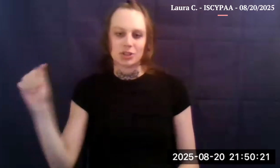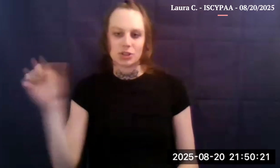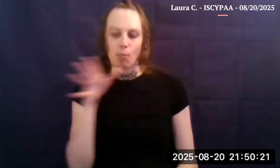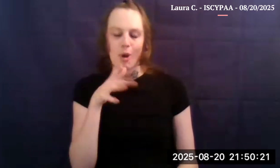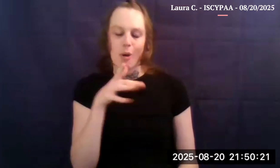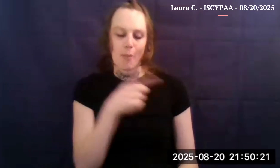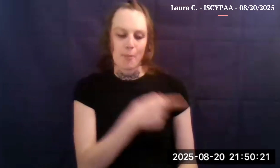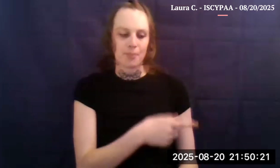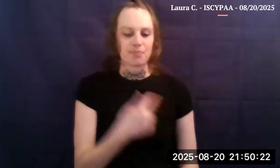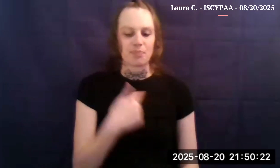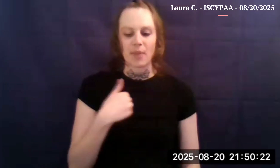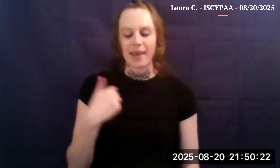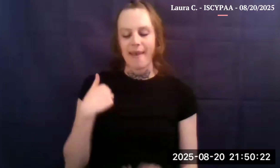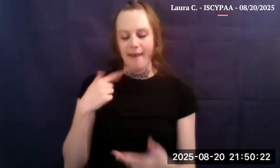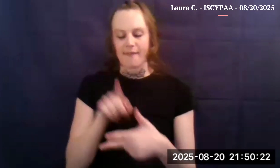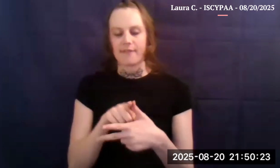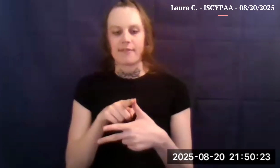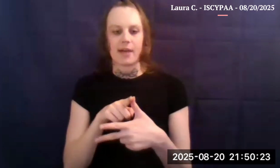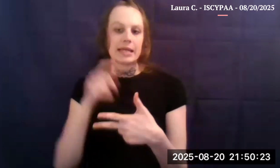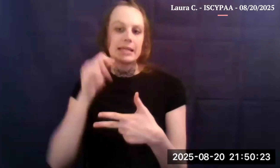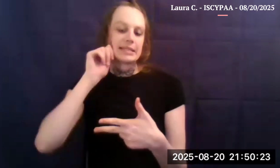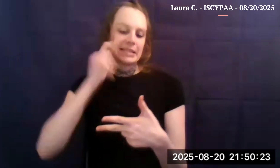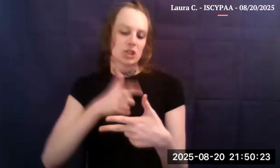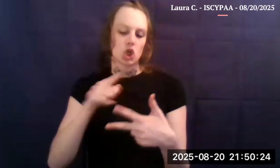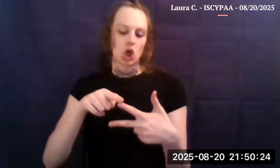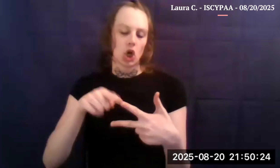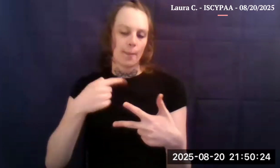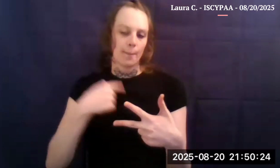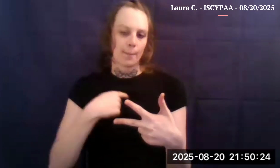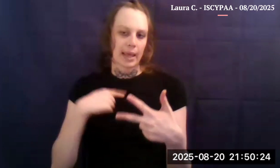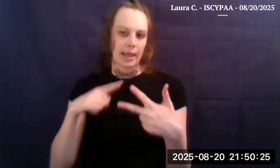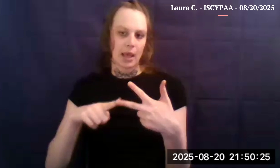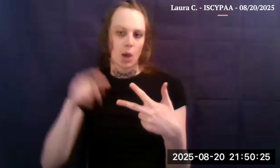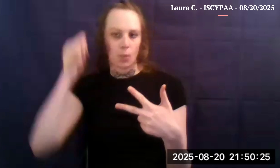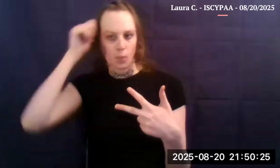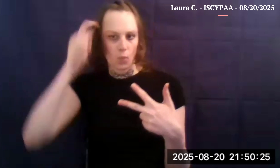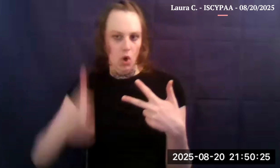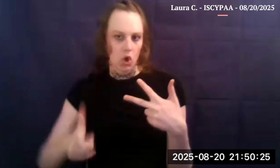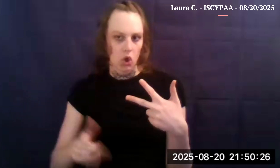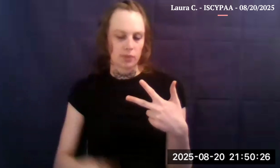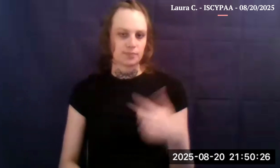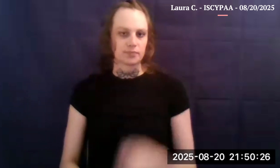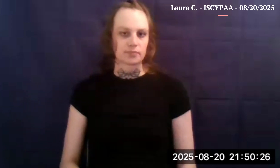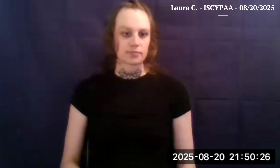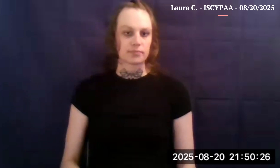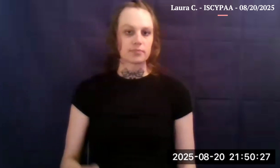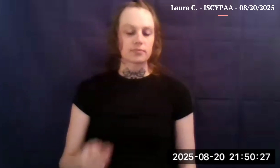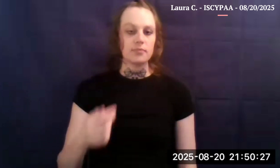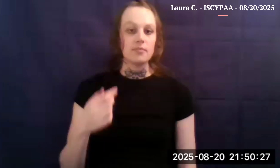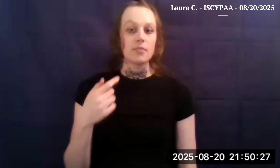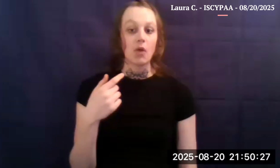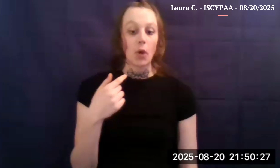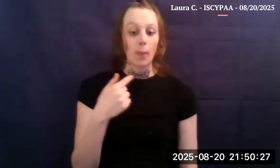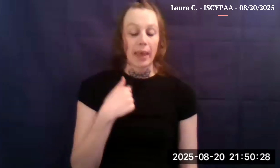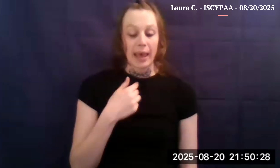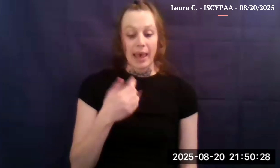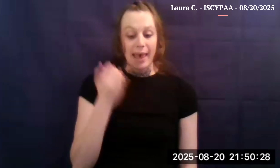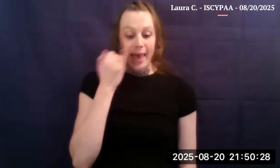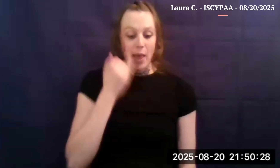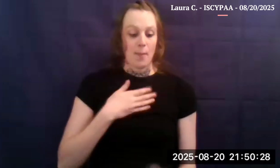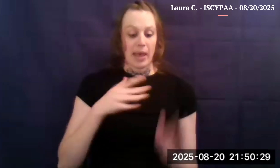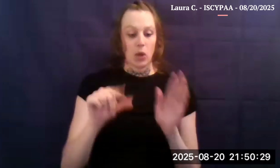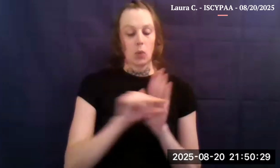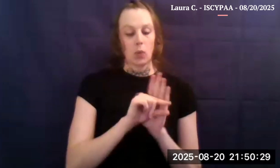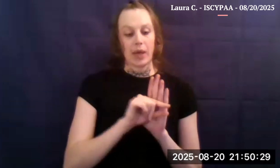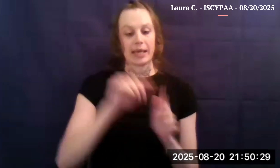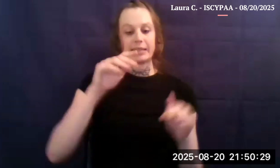sister and a younger brother, right? And with me, it was if I brought home anything less than an A, I would get grounded. B's were